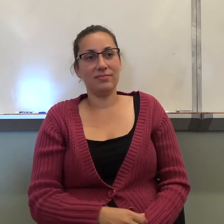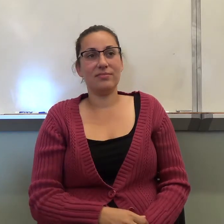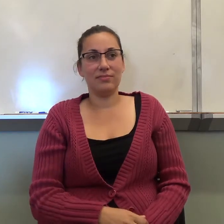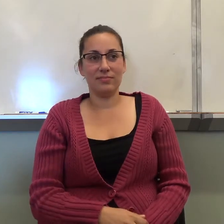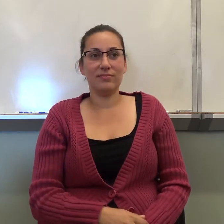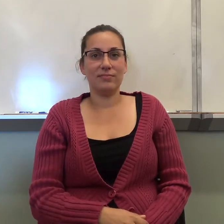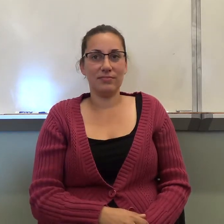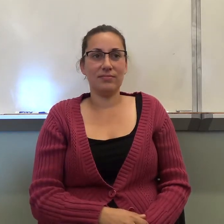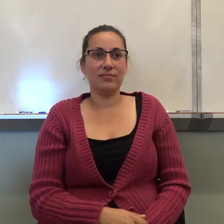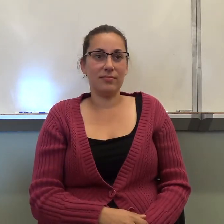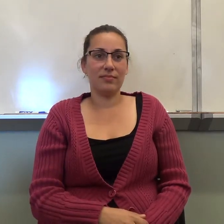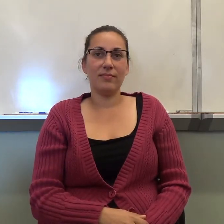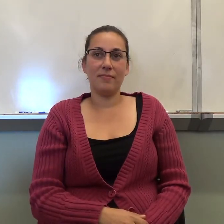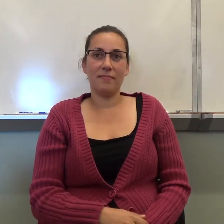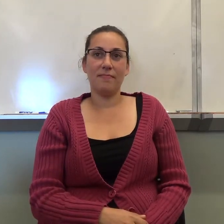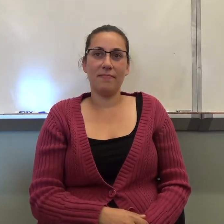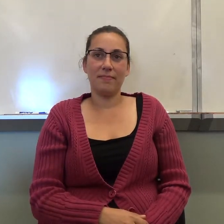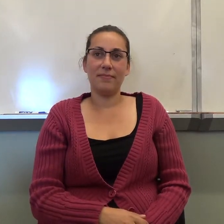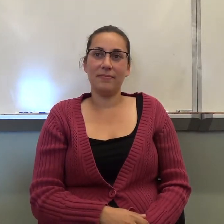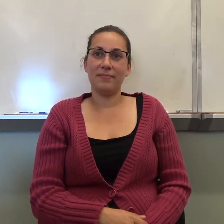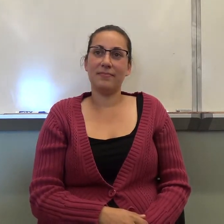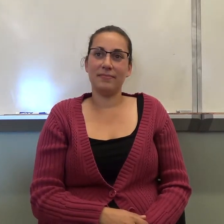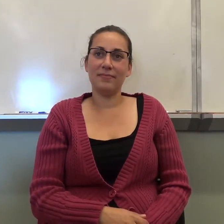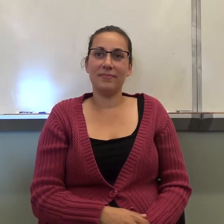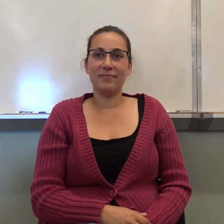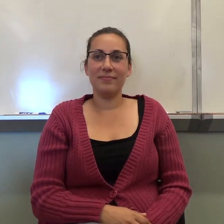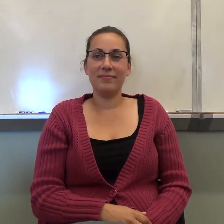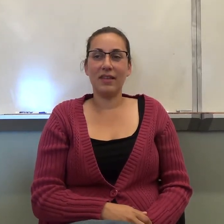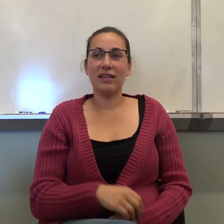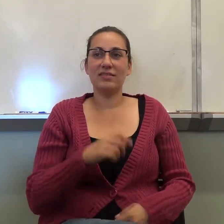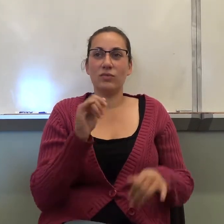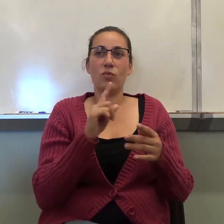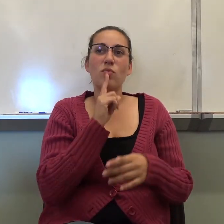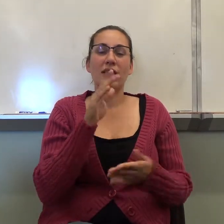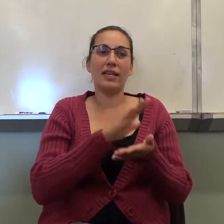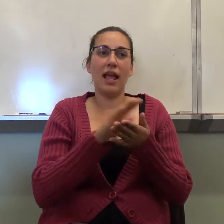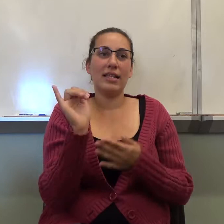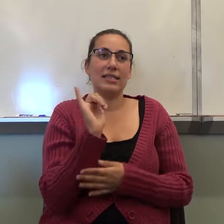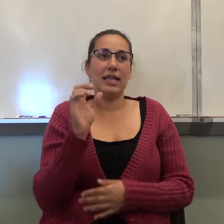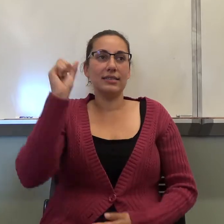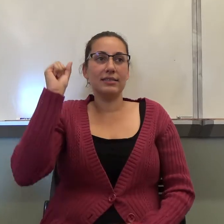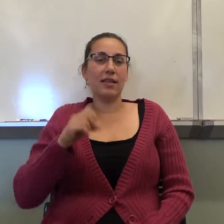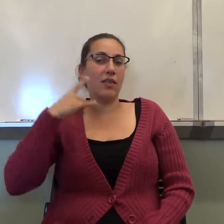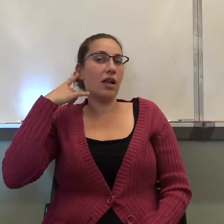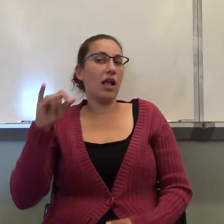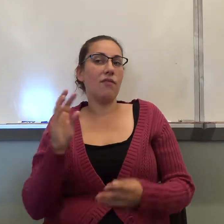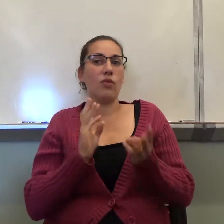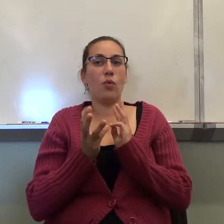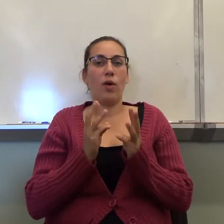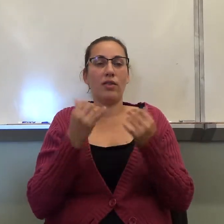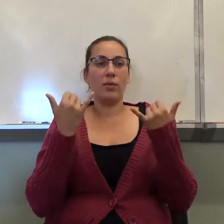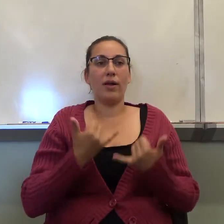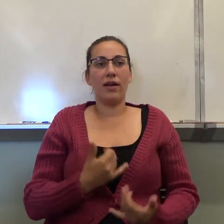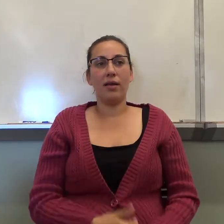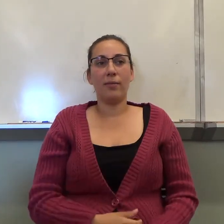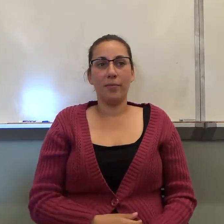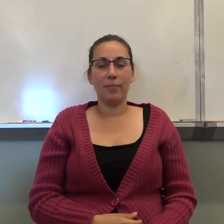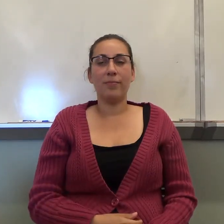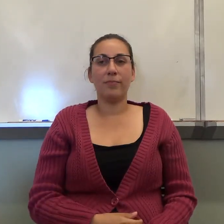this. When you're dealing with a real world problem, very often the information comes to you